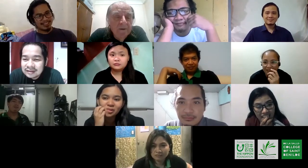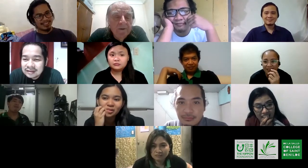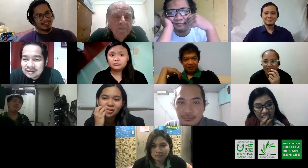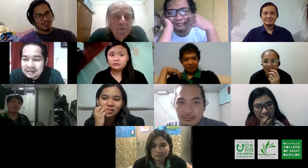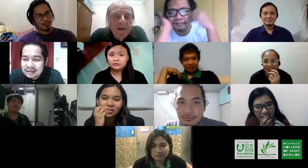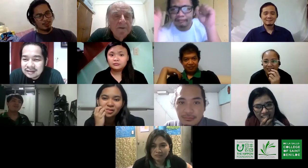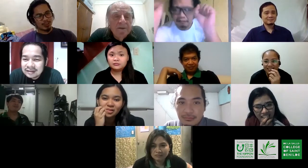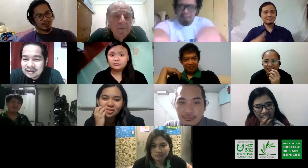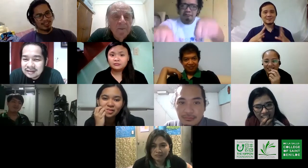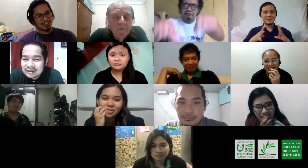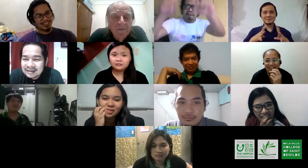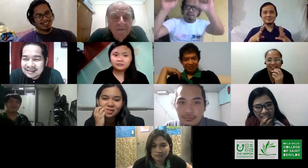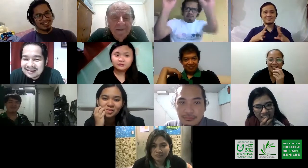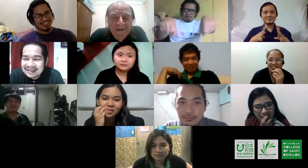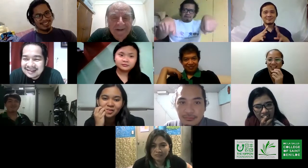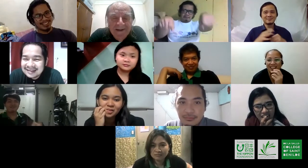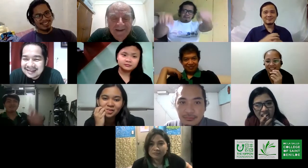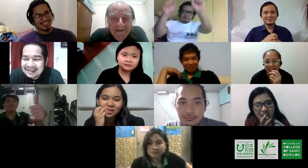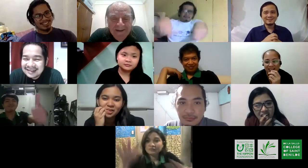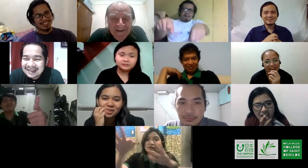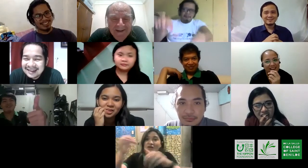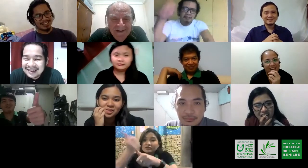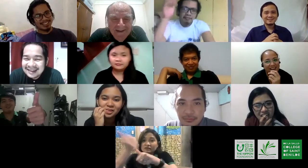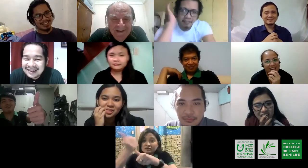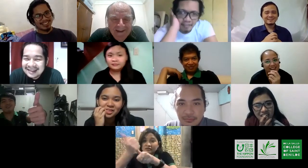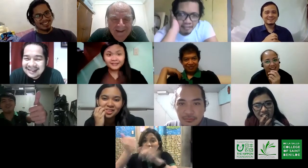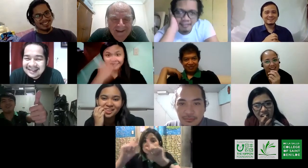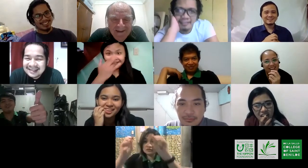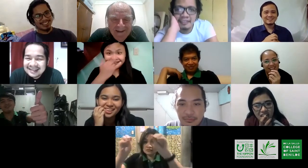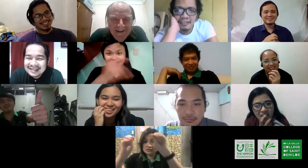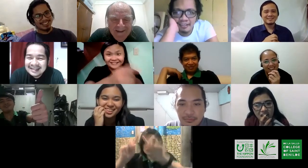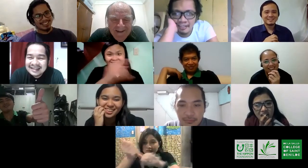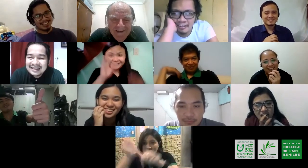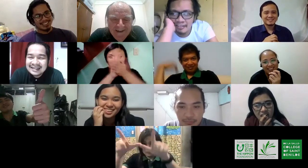And you can practice it. Shaki say,